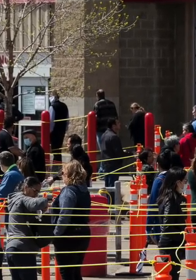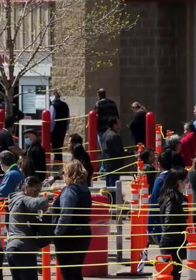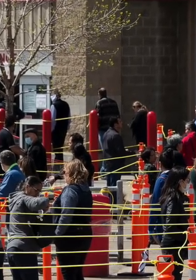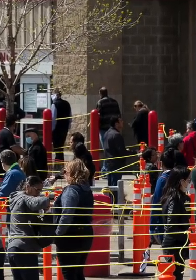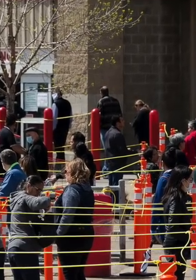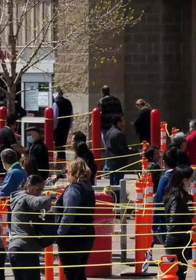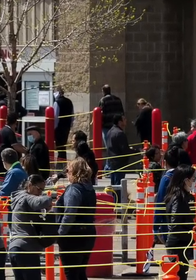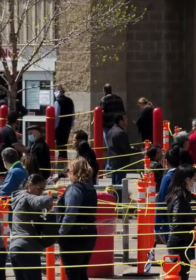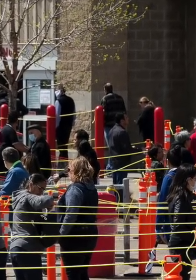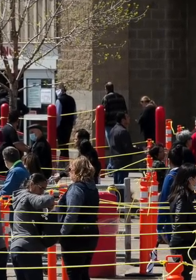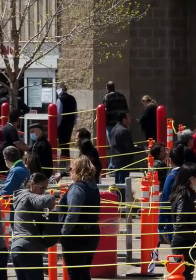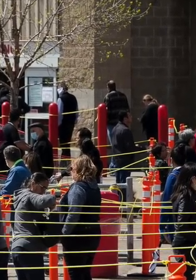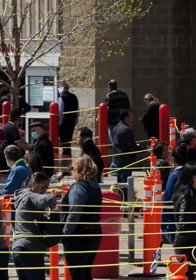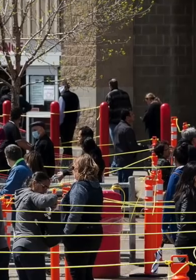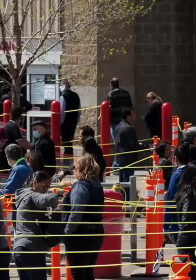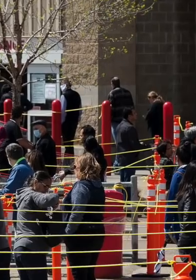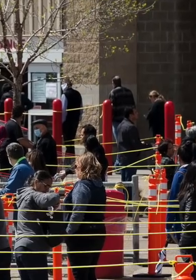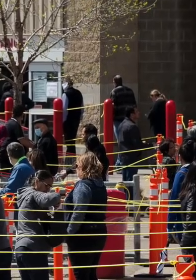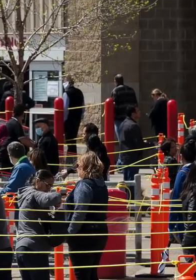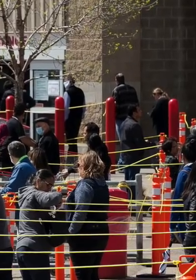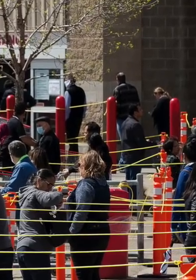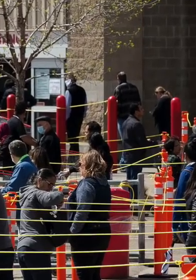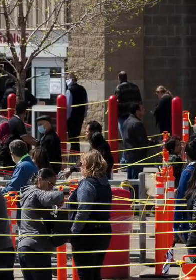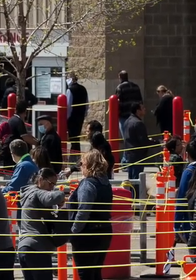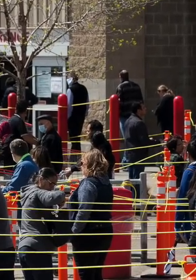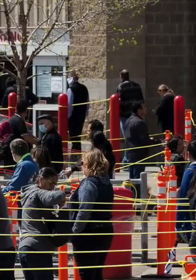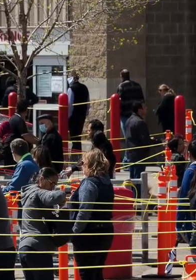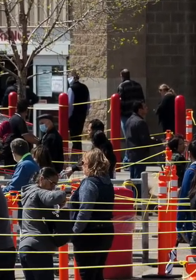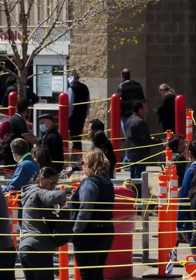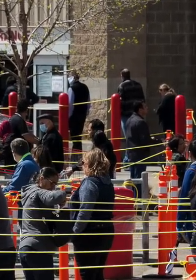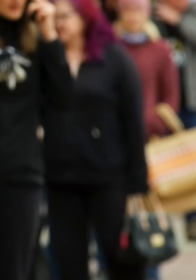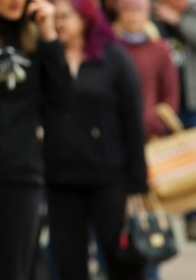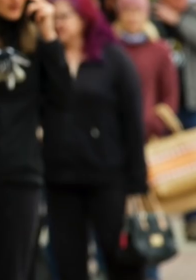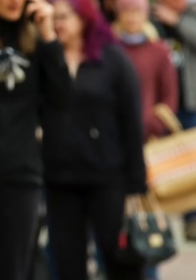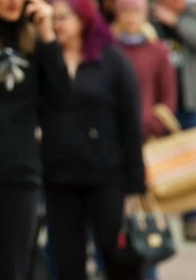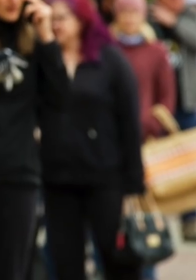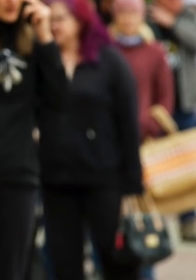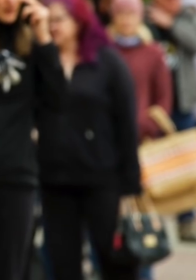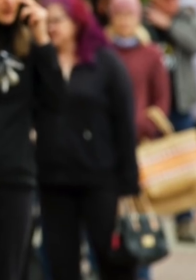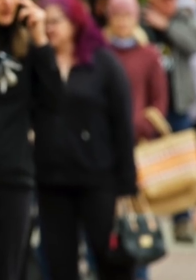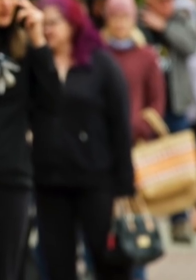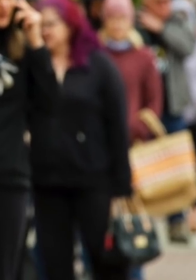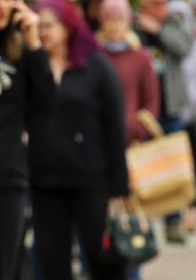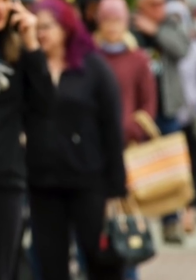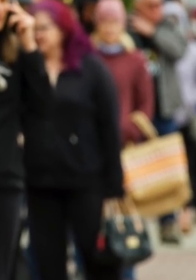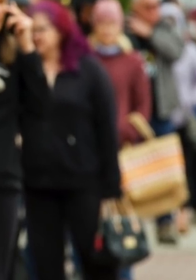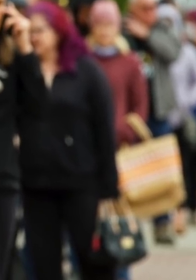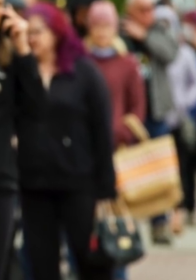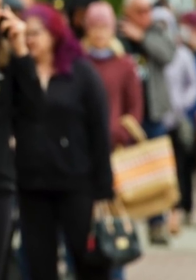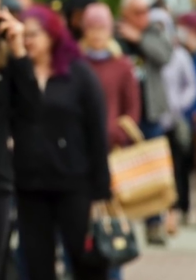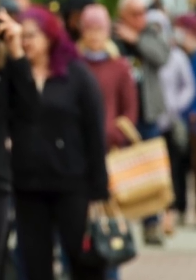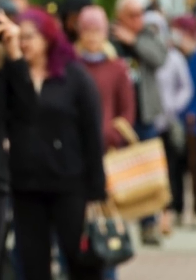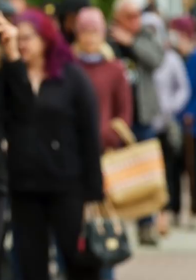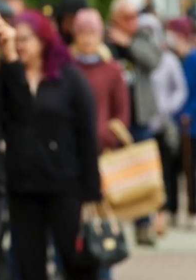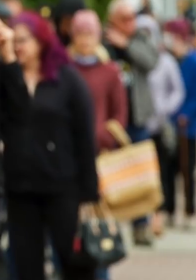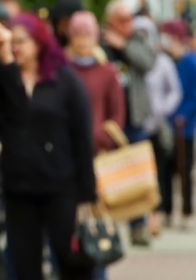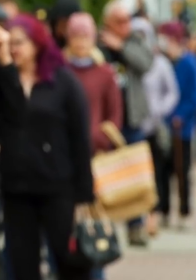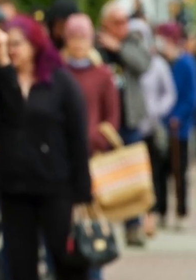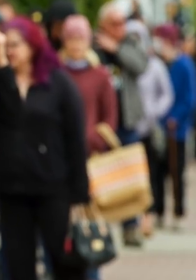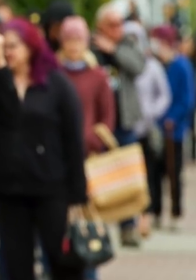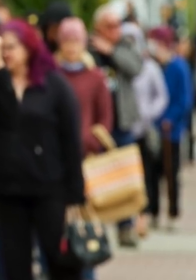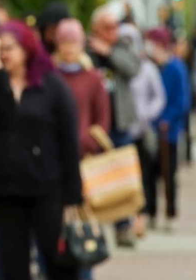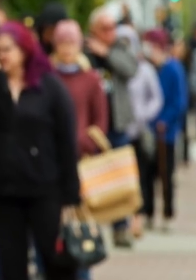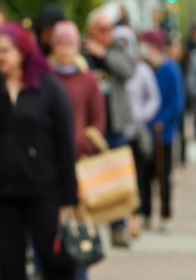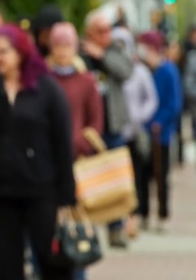of a small jump in COVID numbers in Edmonton, some of which are related to ongoing spread from several social events where